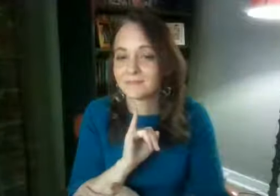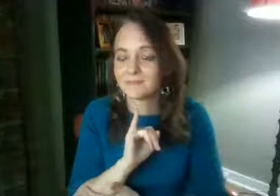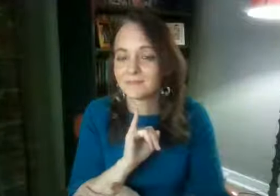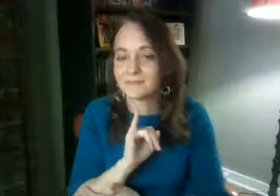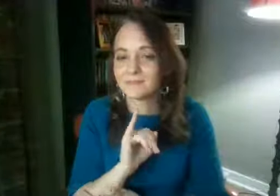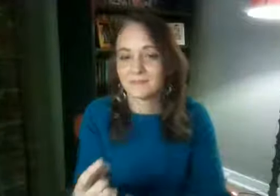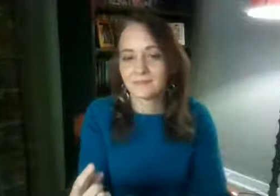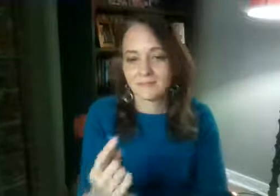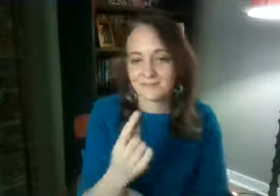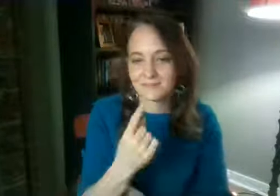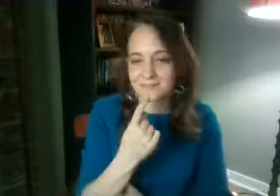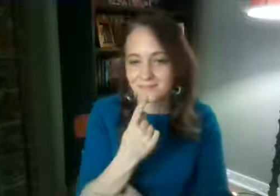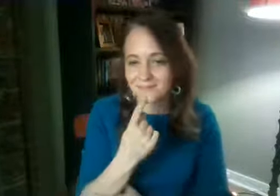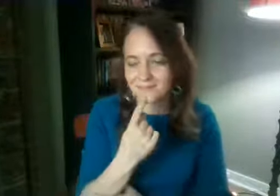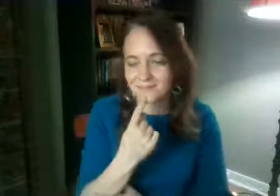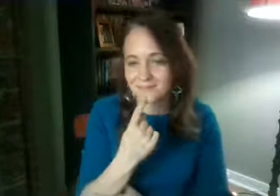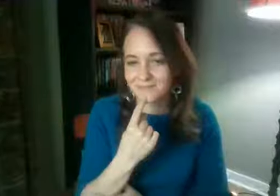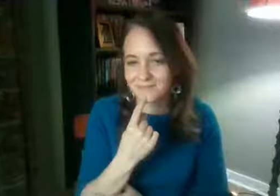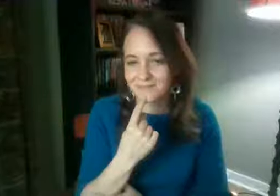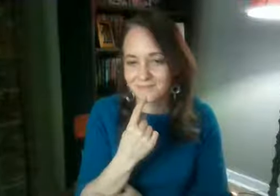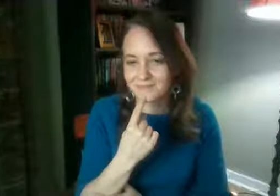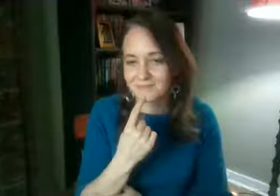Yisrael ve'imru